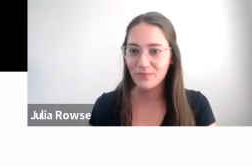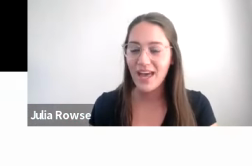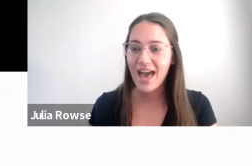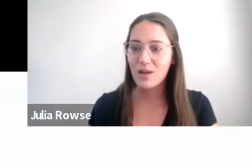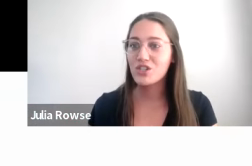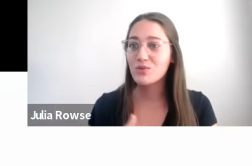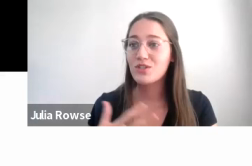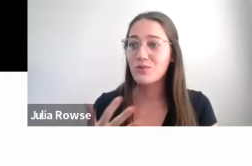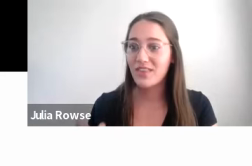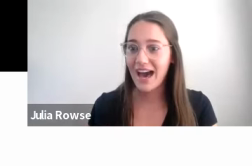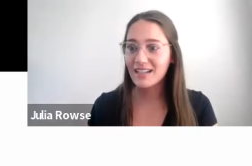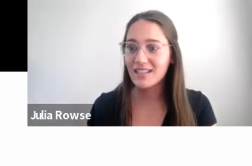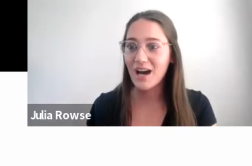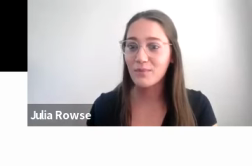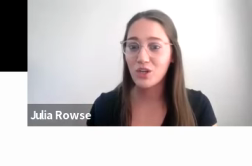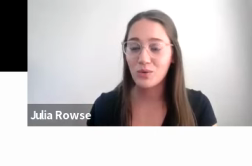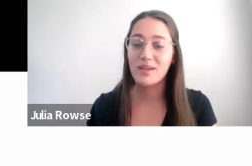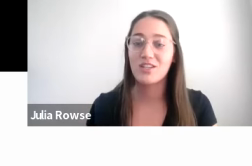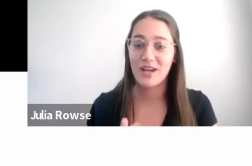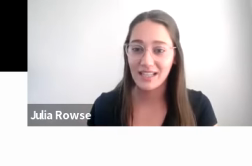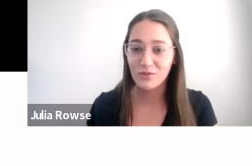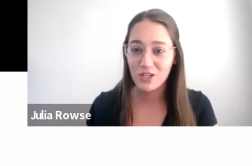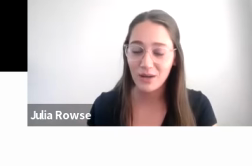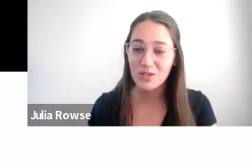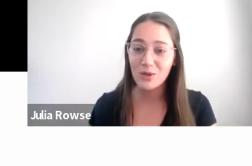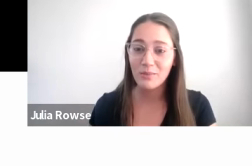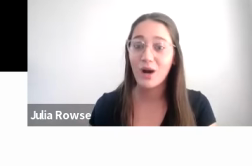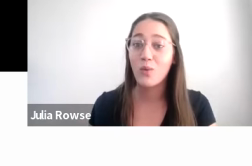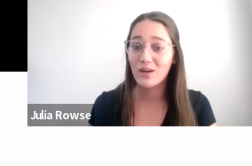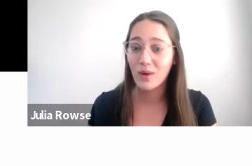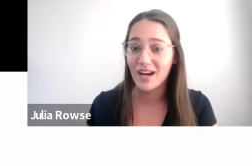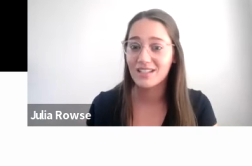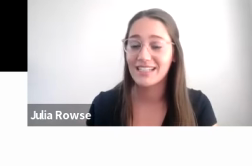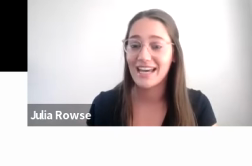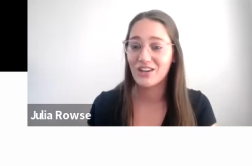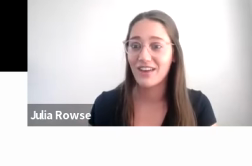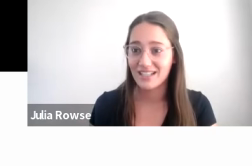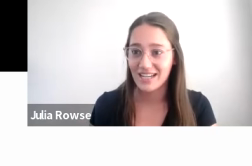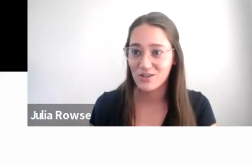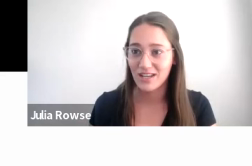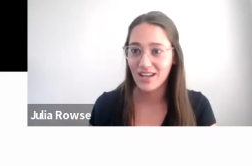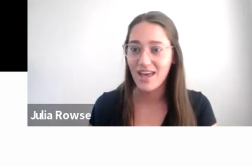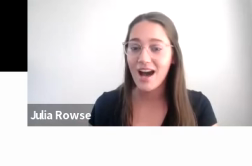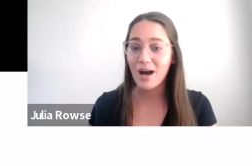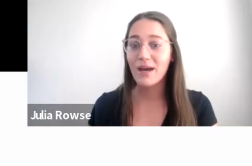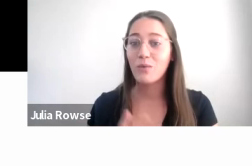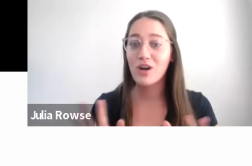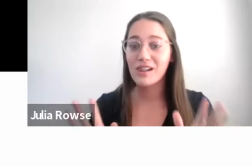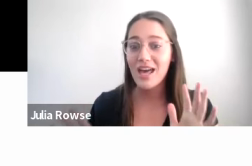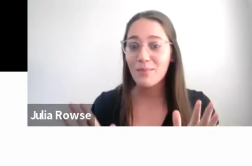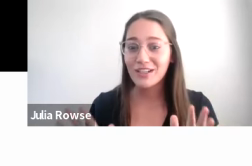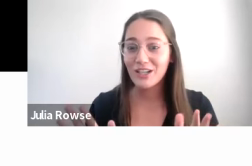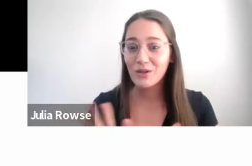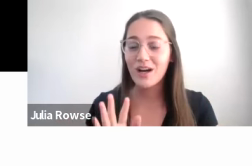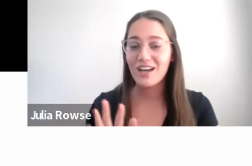pre-register. And once you do that, you would be directly reached out to about when and where to get your vaccination. I